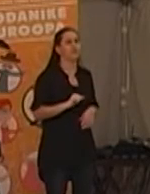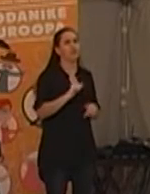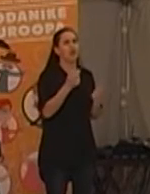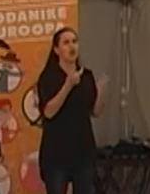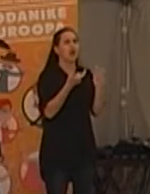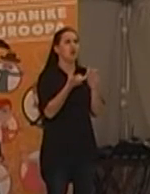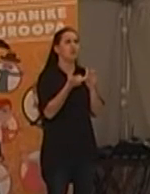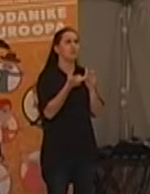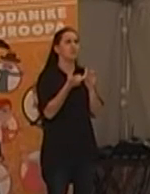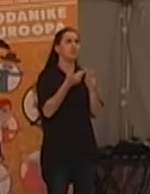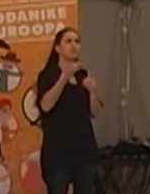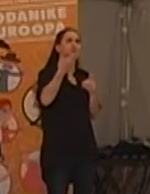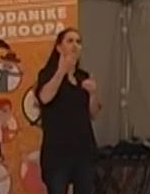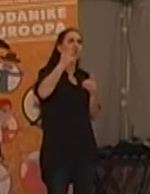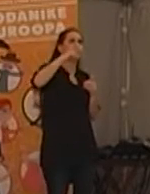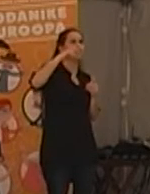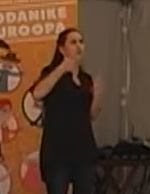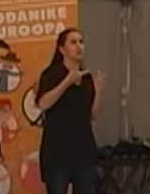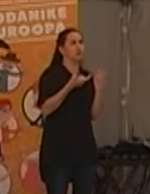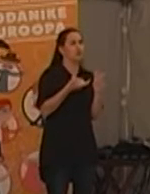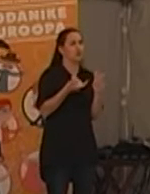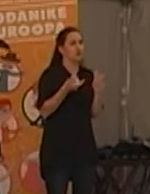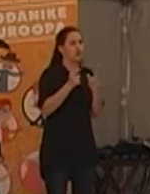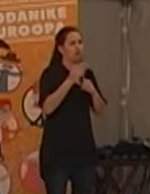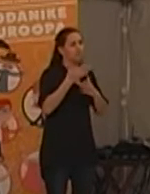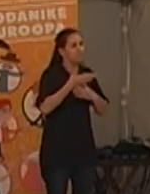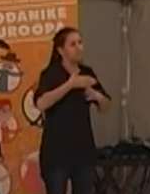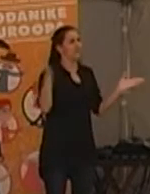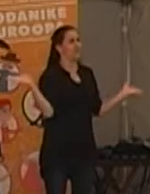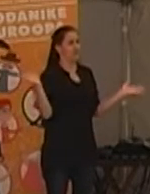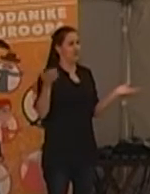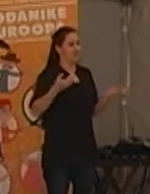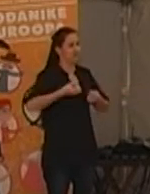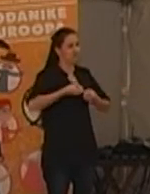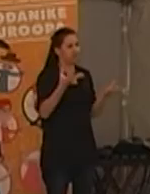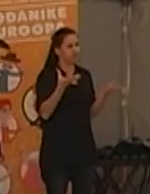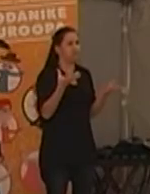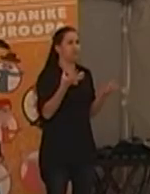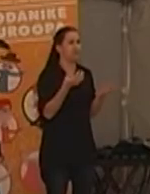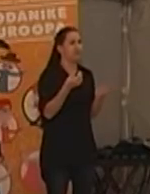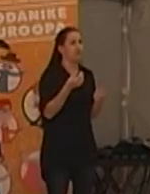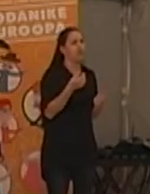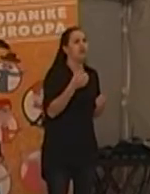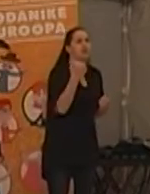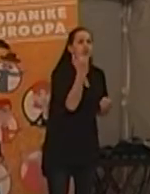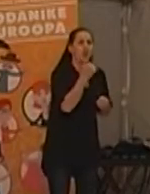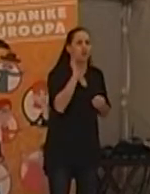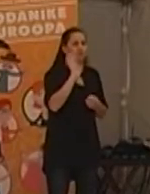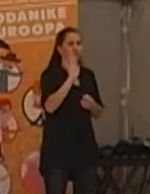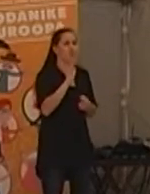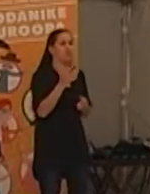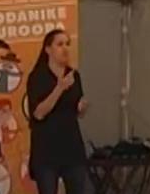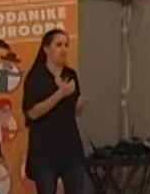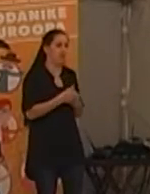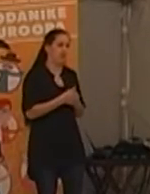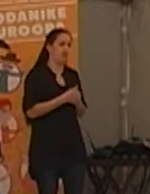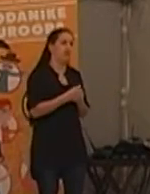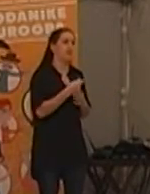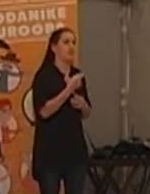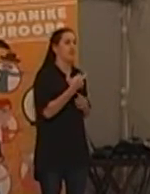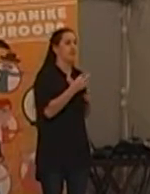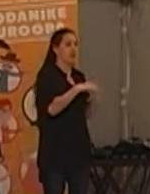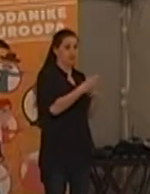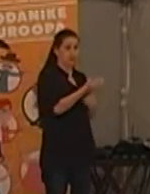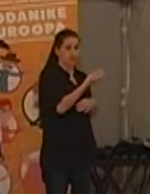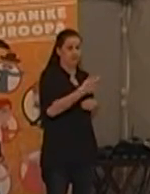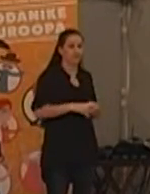more nationalistic, outspoken than Sweden has been, at least. And Sweden is, if I am rightly